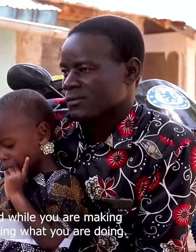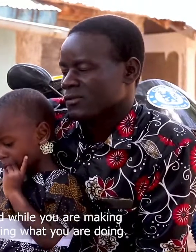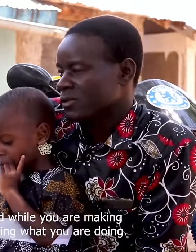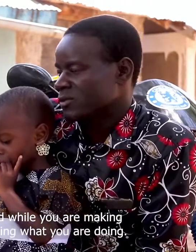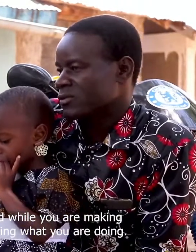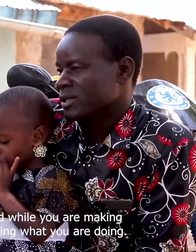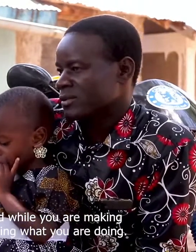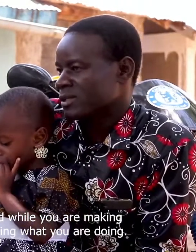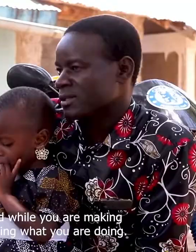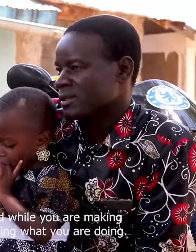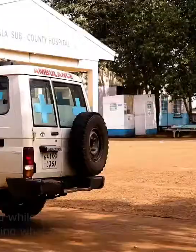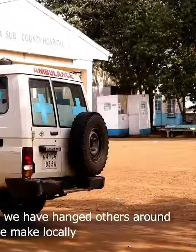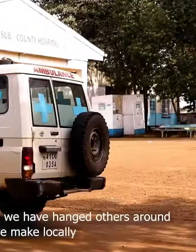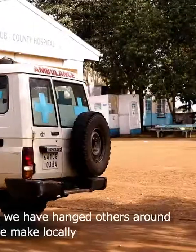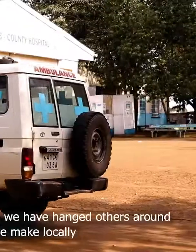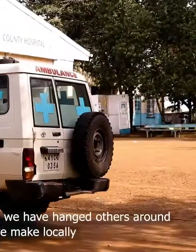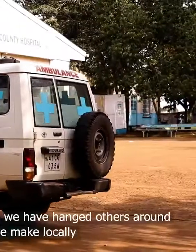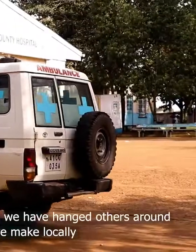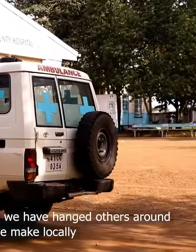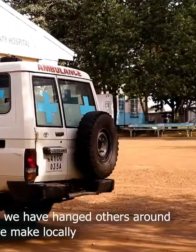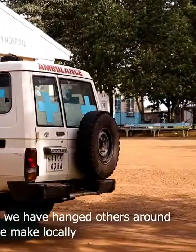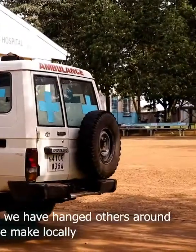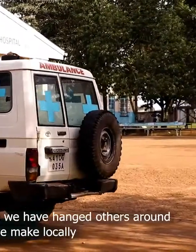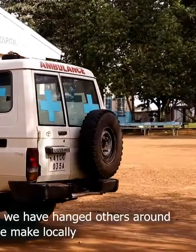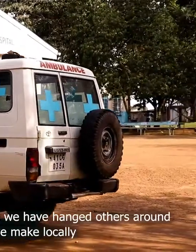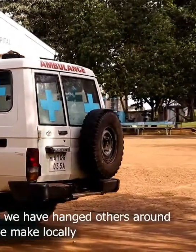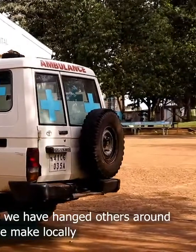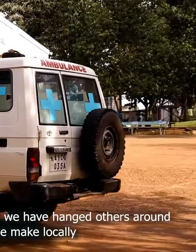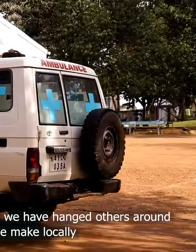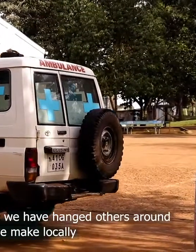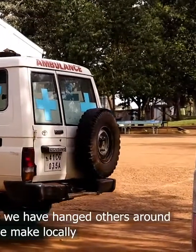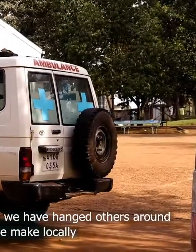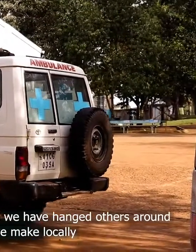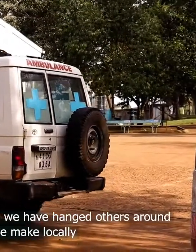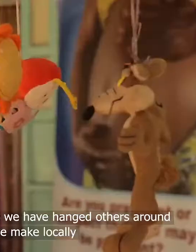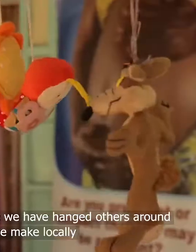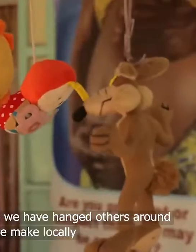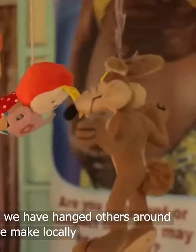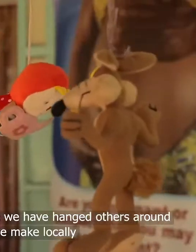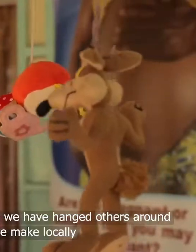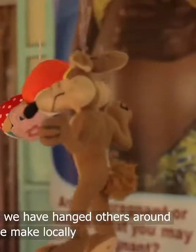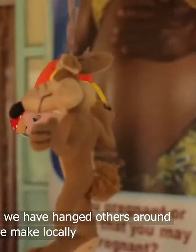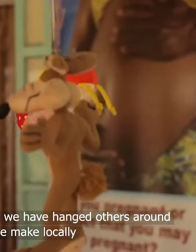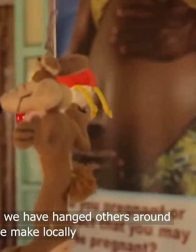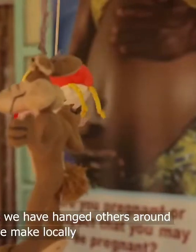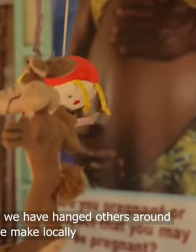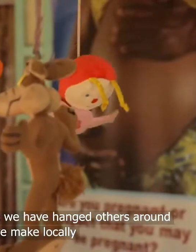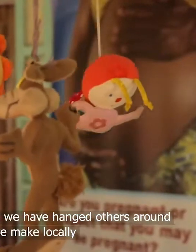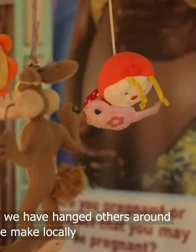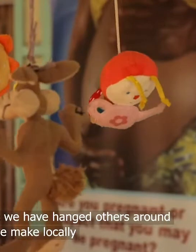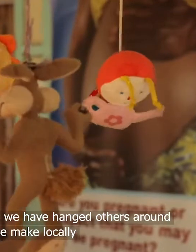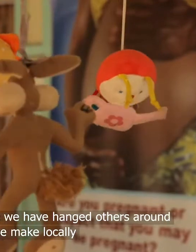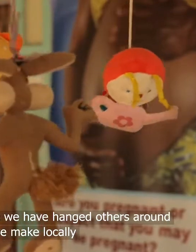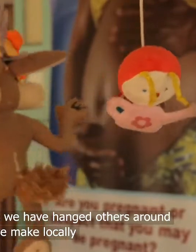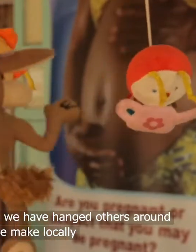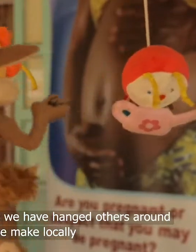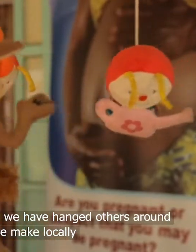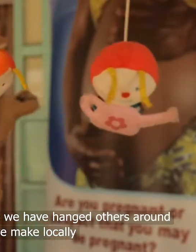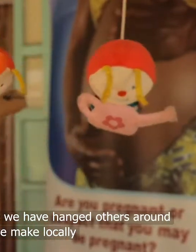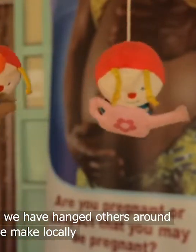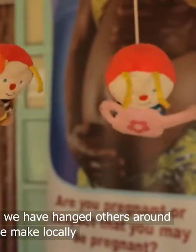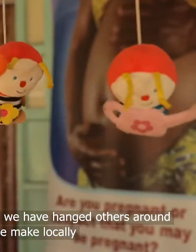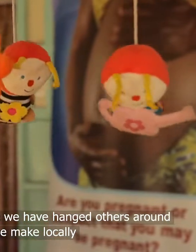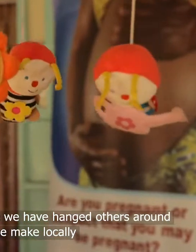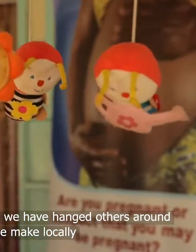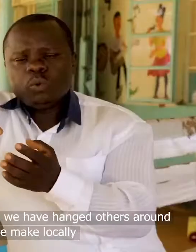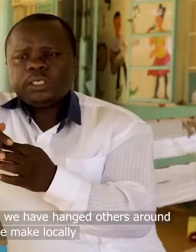enjoys following what you are doing. We have so many materials that you can see we have hung others around. We have a